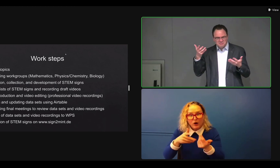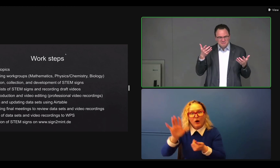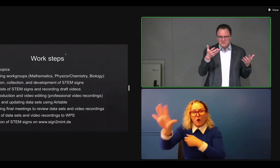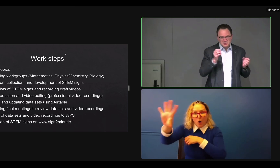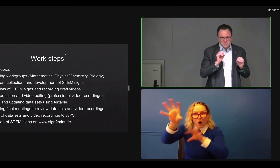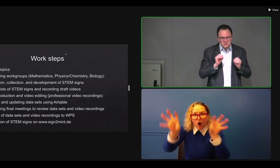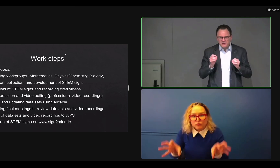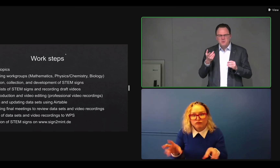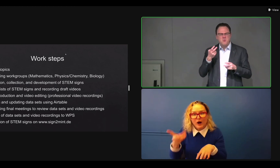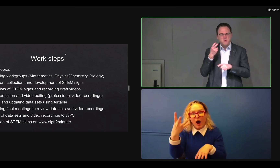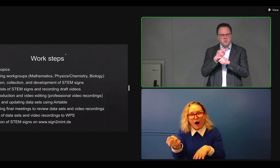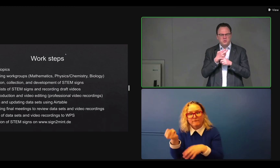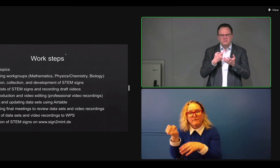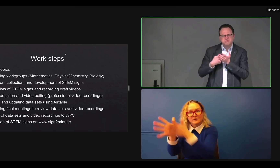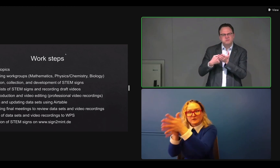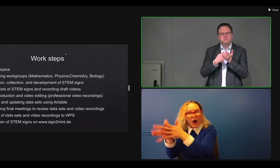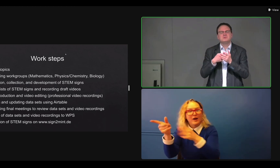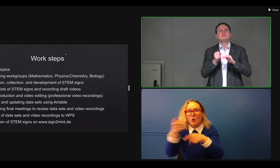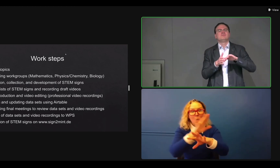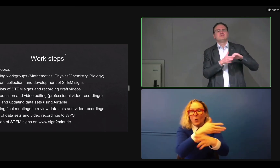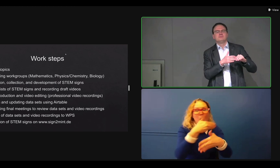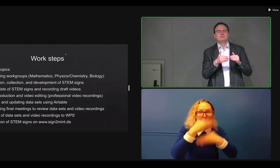specific sign or set of signs to describe them.